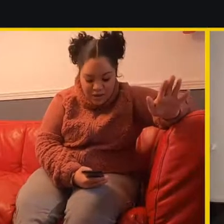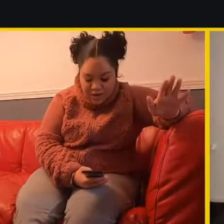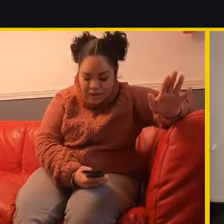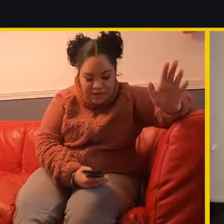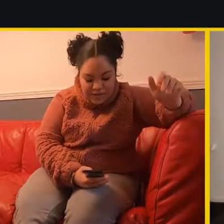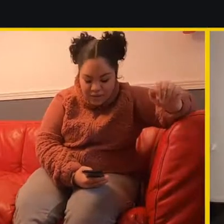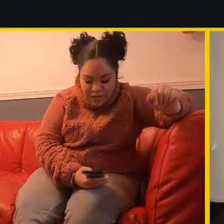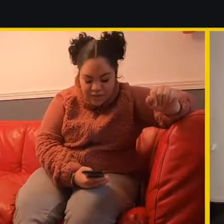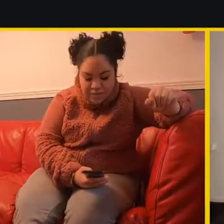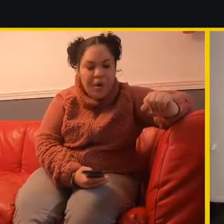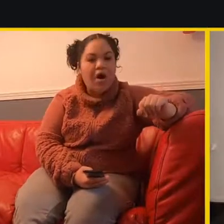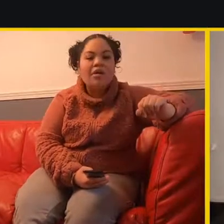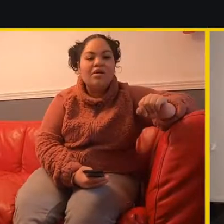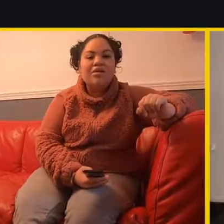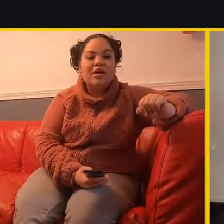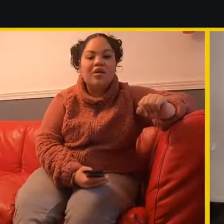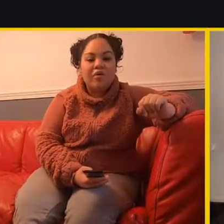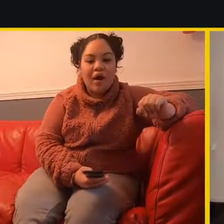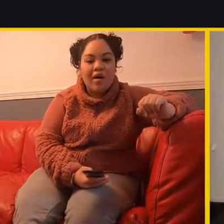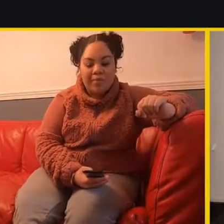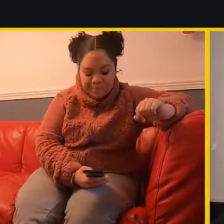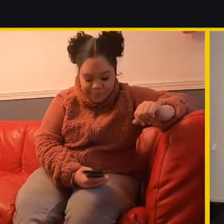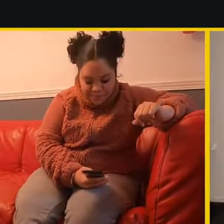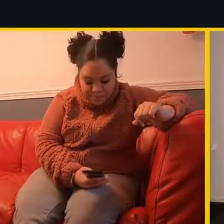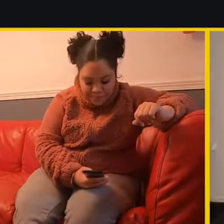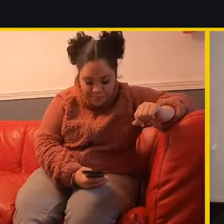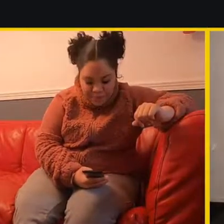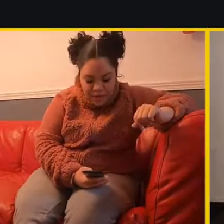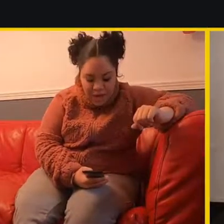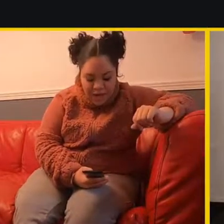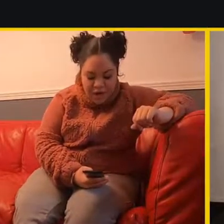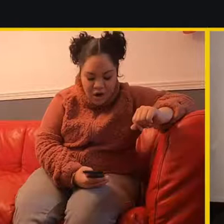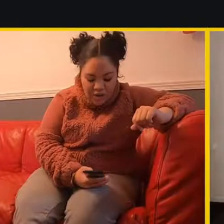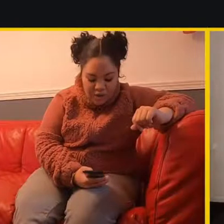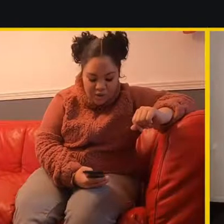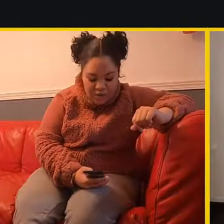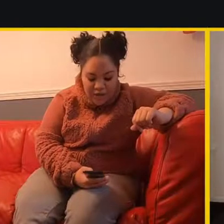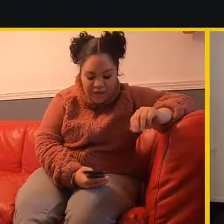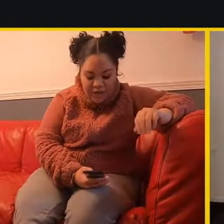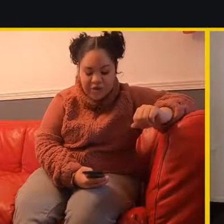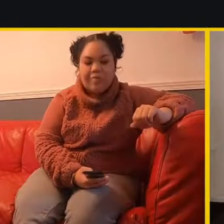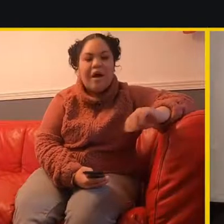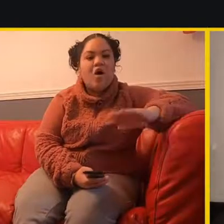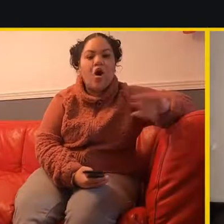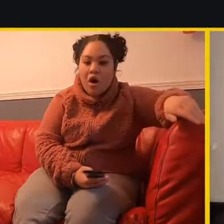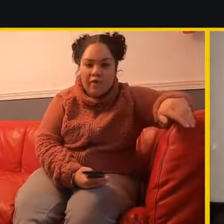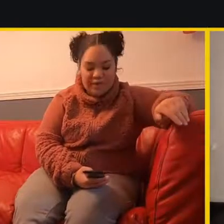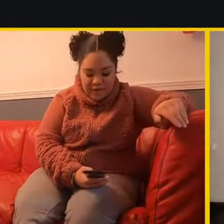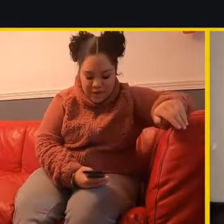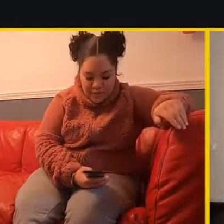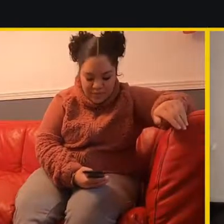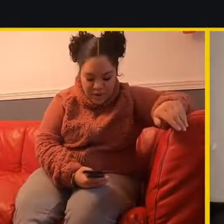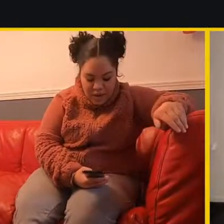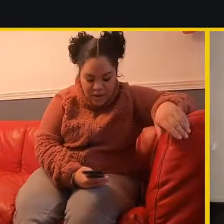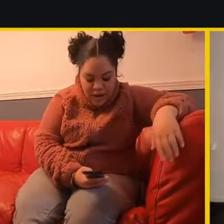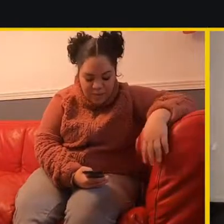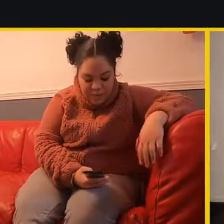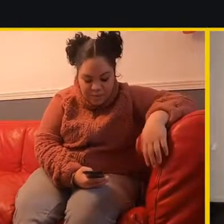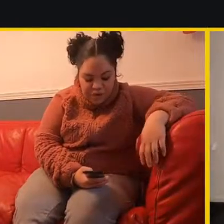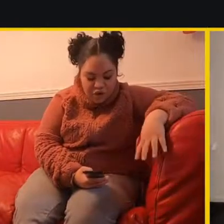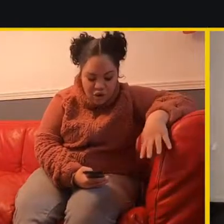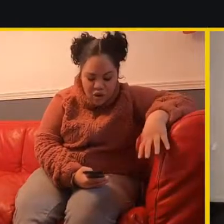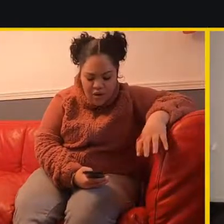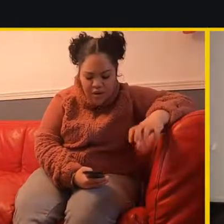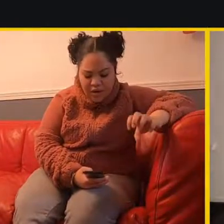anyway, thick-ass thieves, partners in crime. Like car seats, we get each other's back all the time.